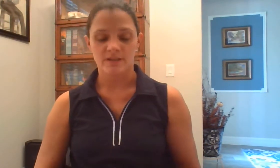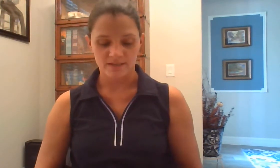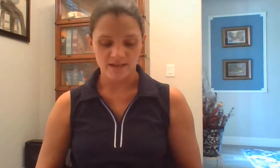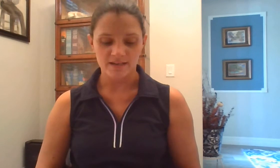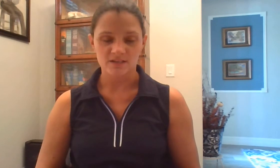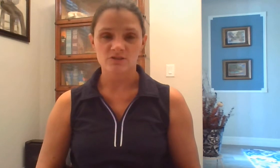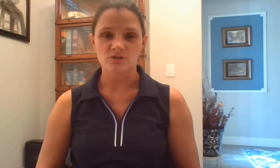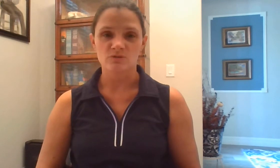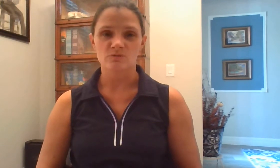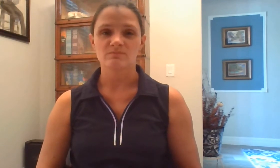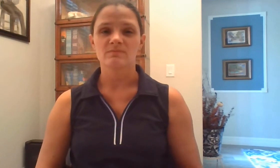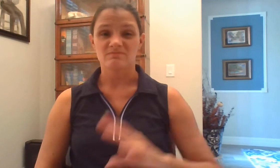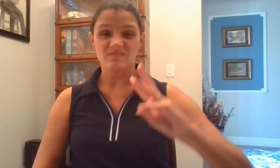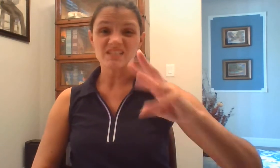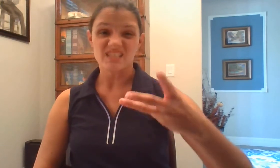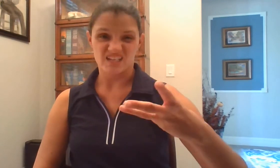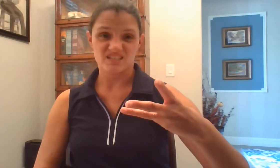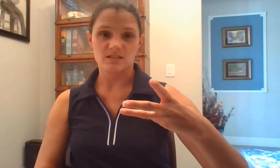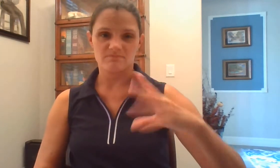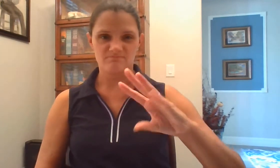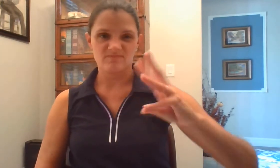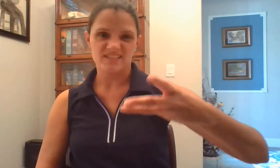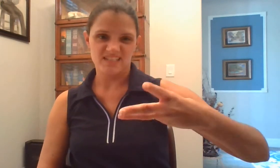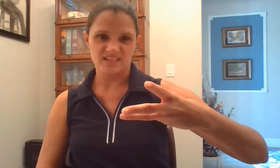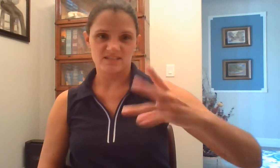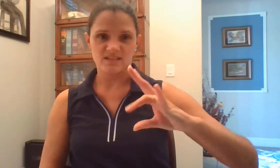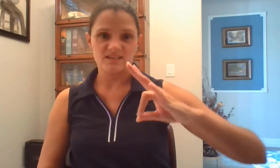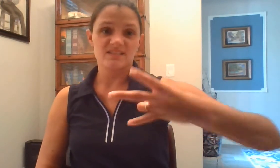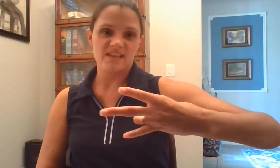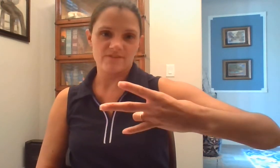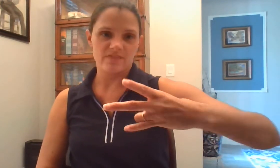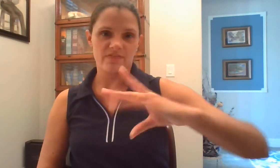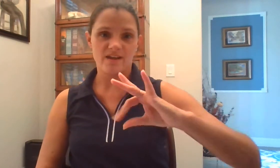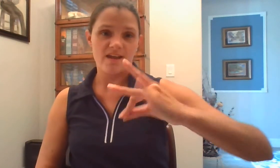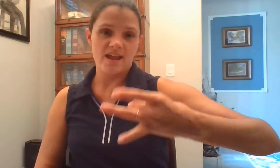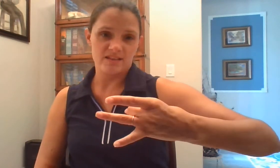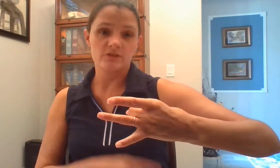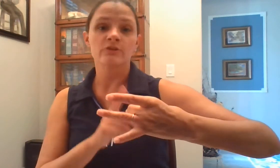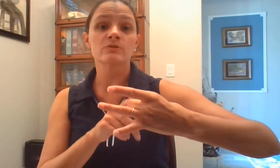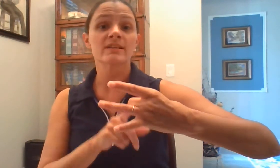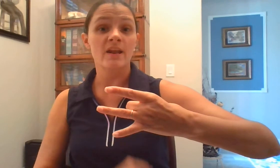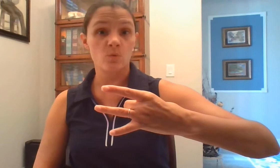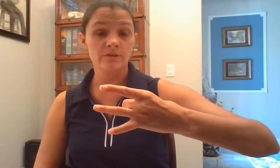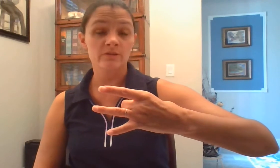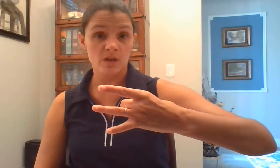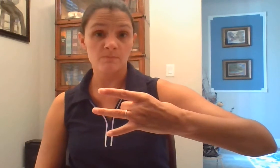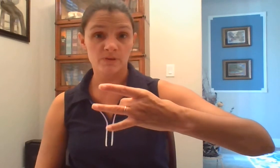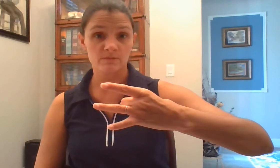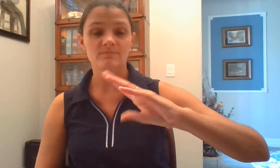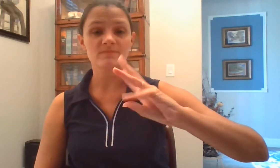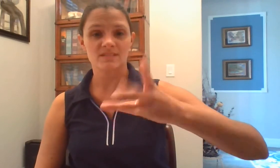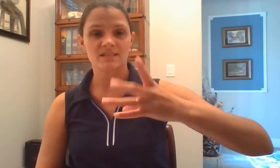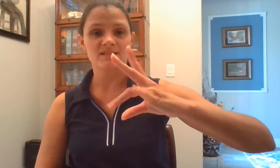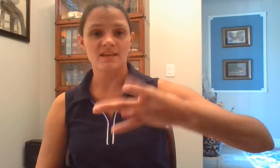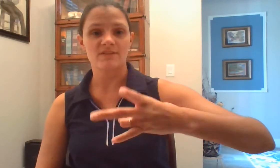going to get into the sixth six seven eight you're using that ordinal number six seven